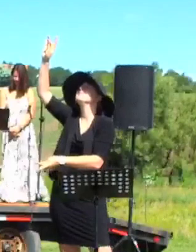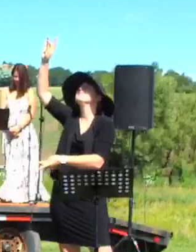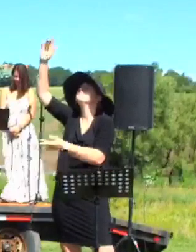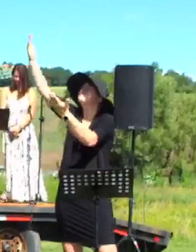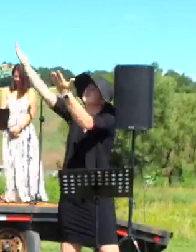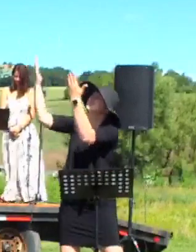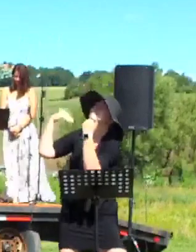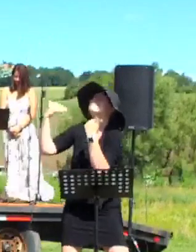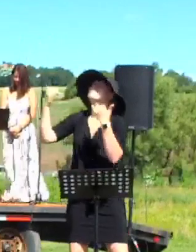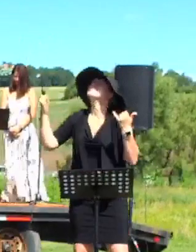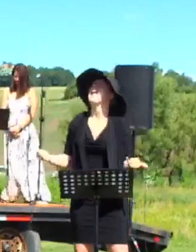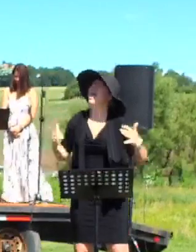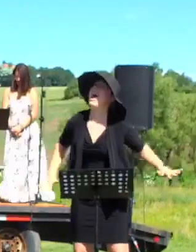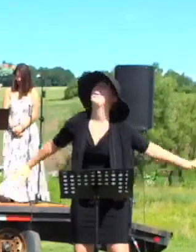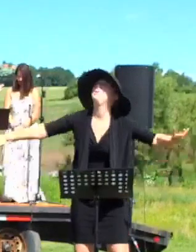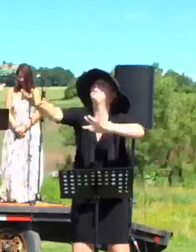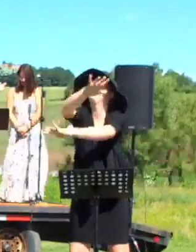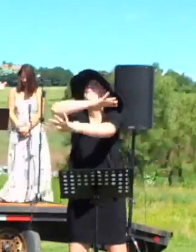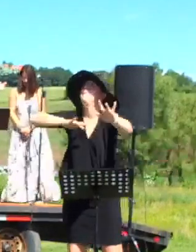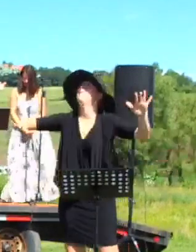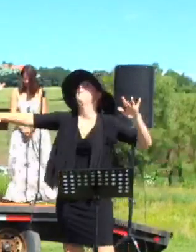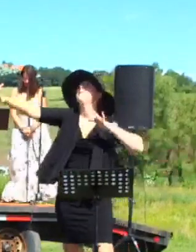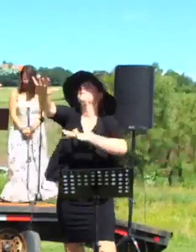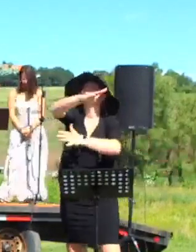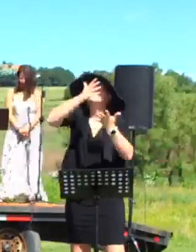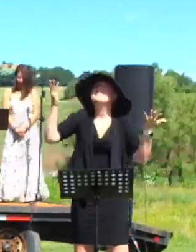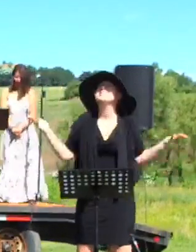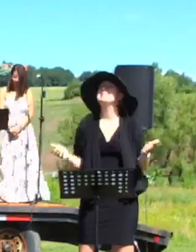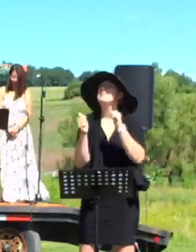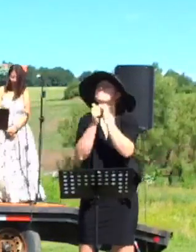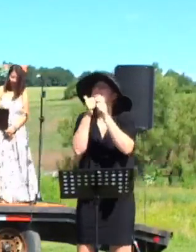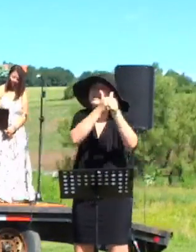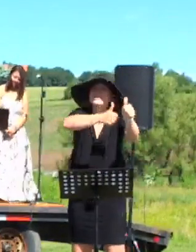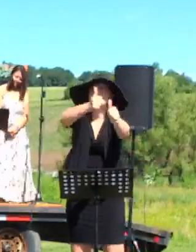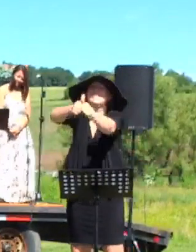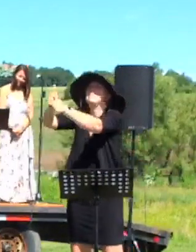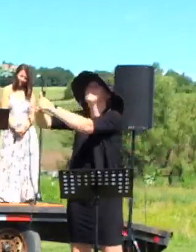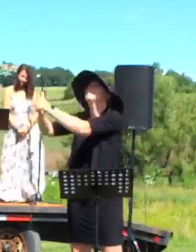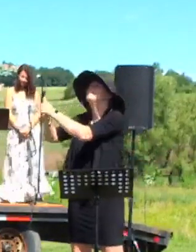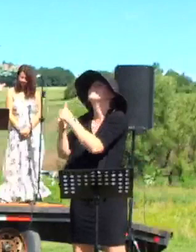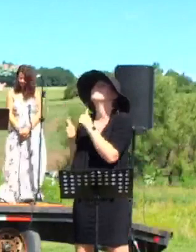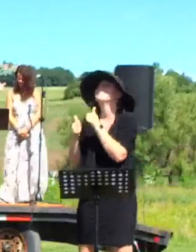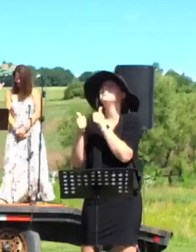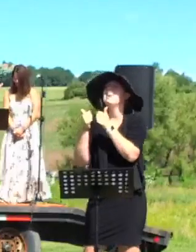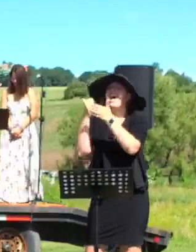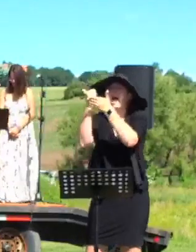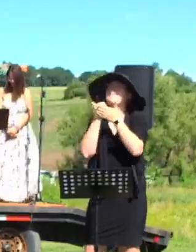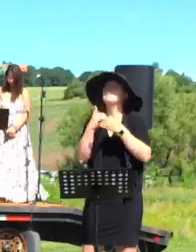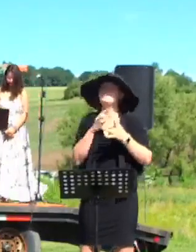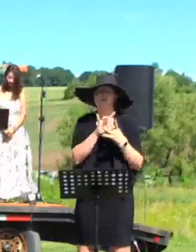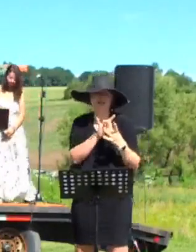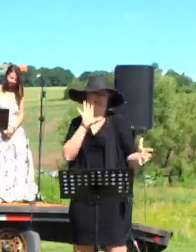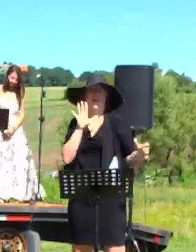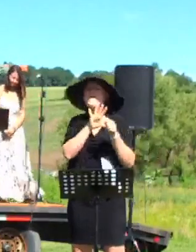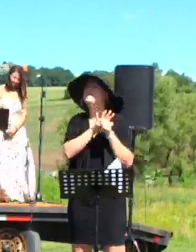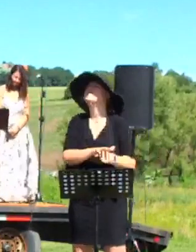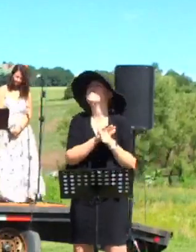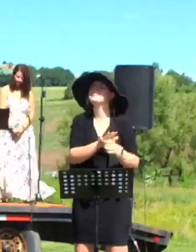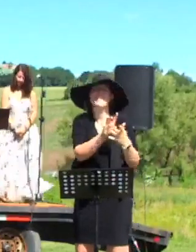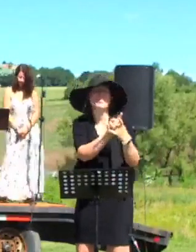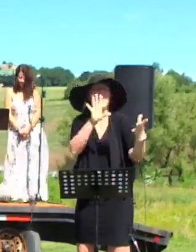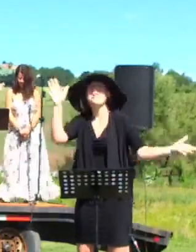invade our spirits. Mingle with us, Lord. Help pull away stress and